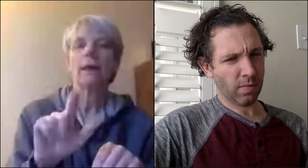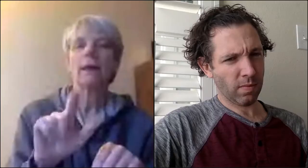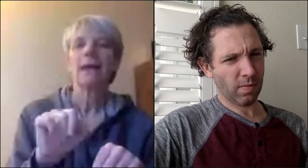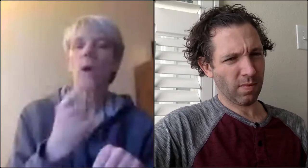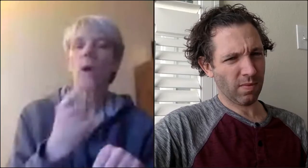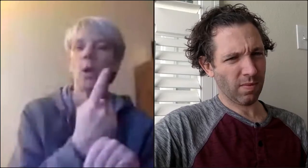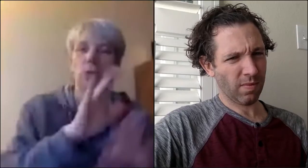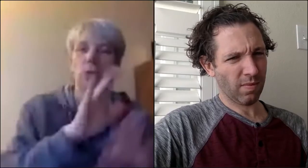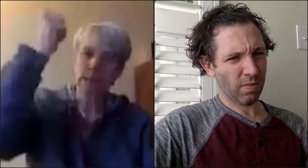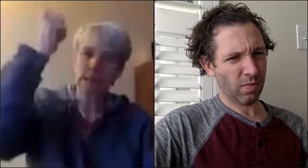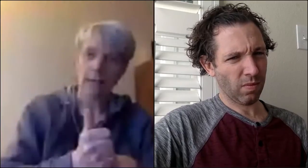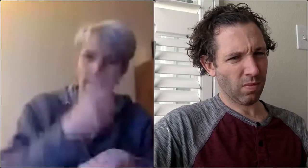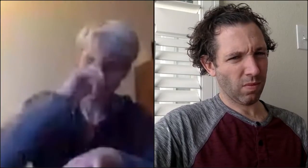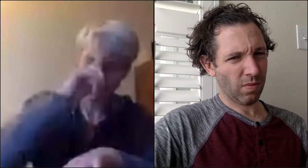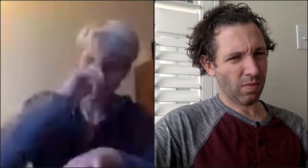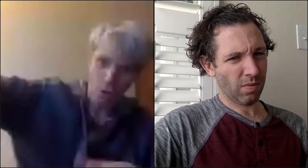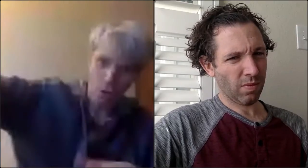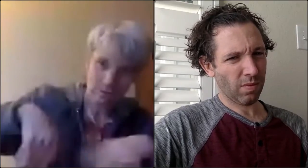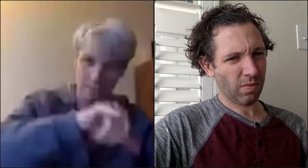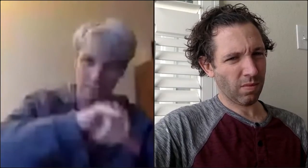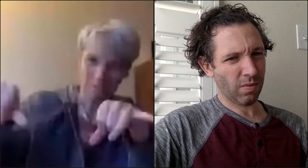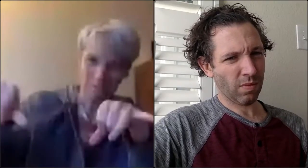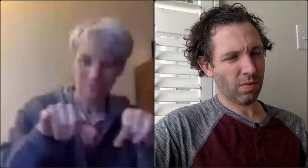can control. Oh, the broadcast is ended?